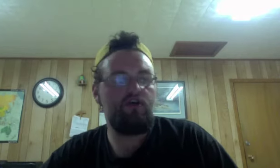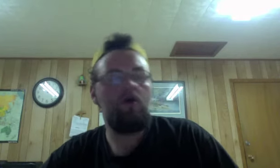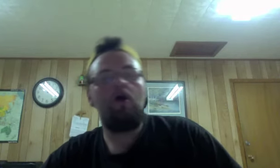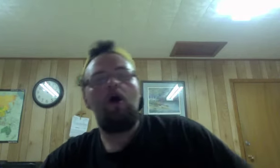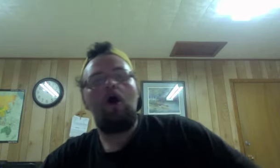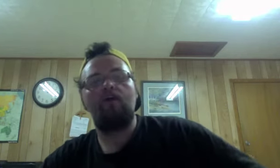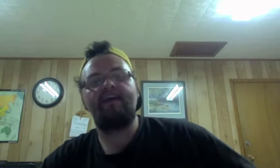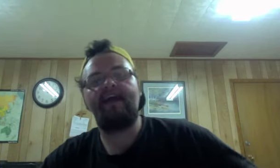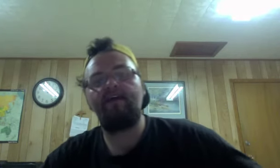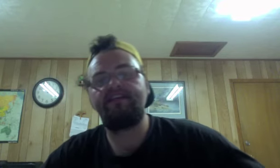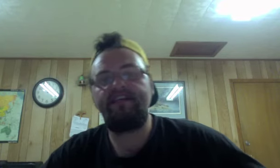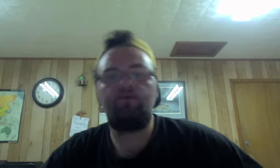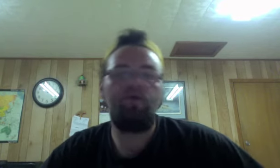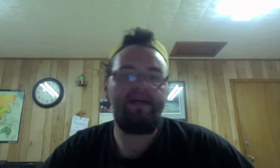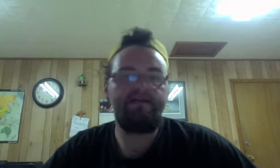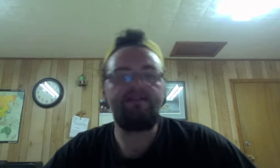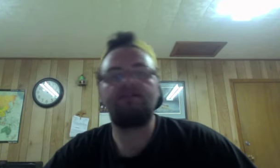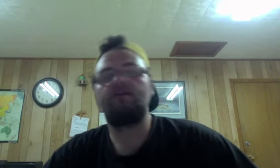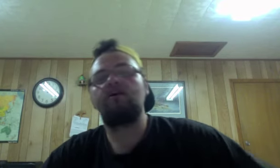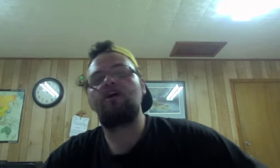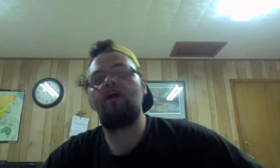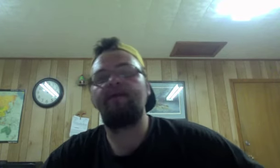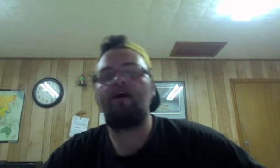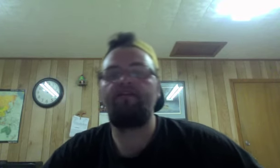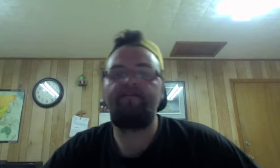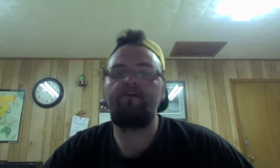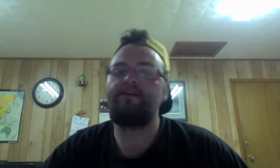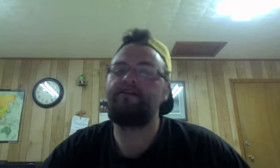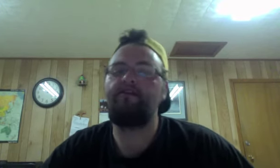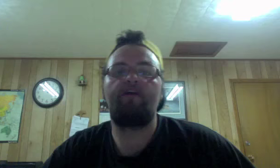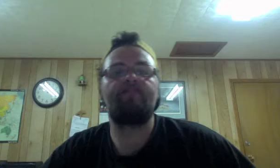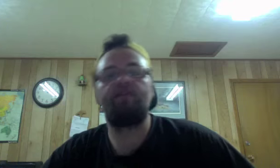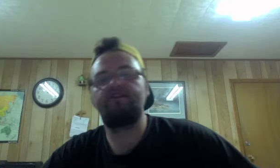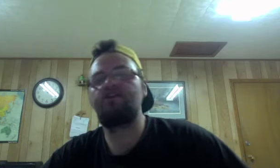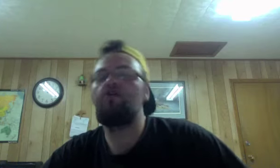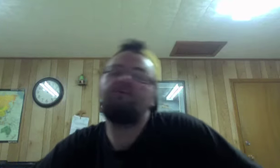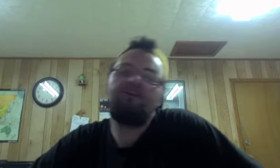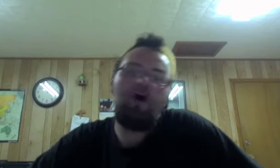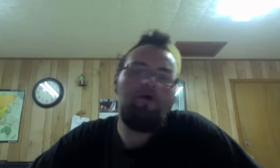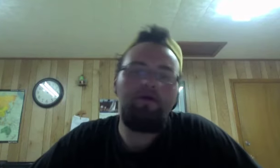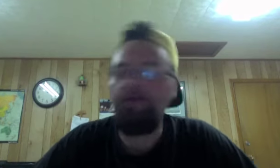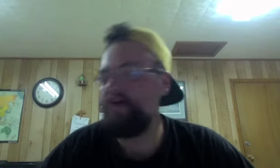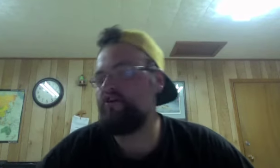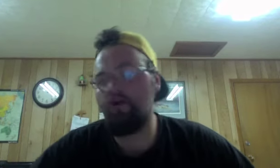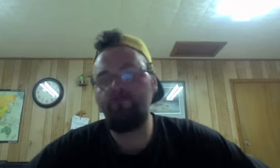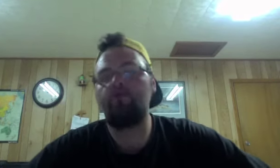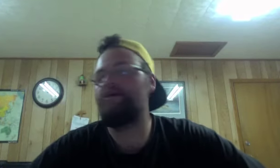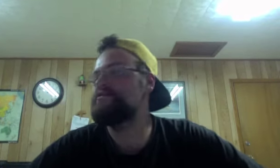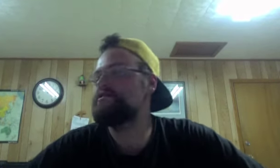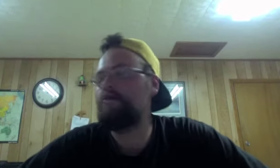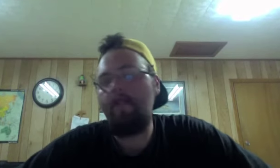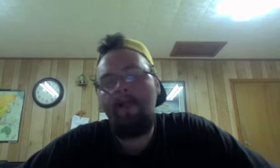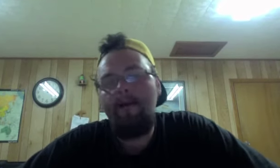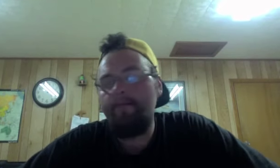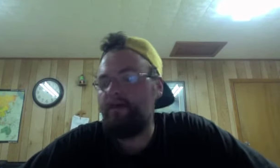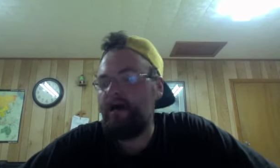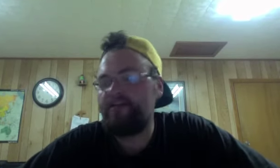are they guaranteed wins coming on the field like a few years ago no they'll have to earn their wins but I still